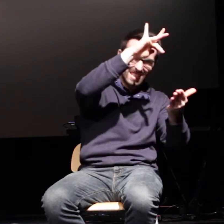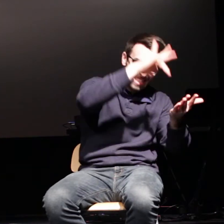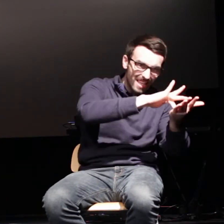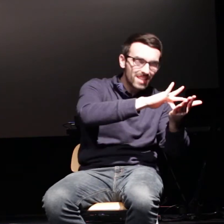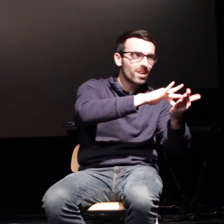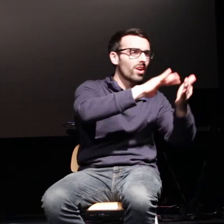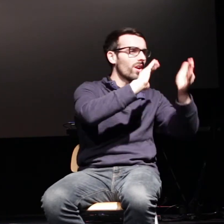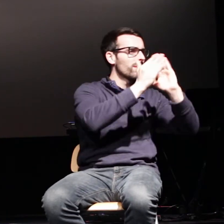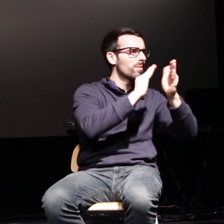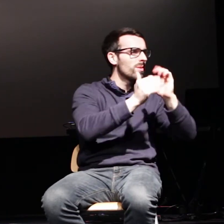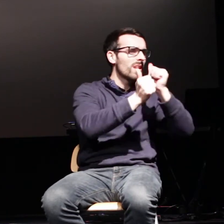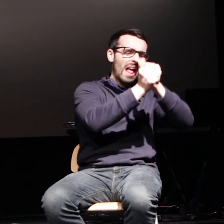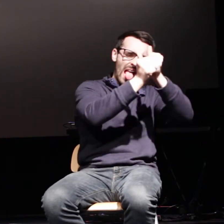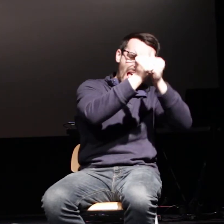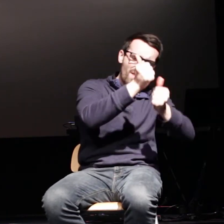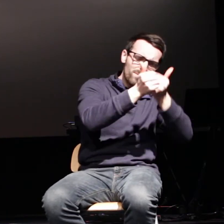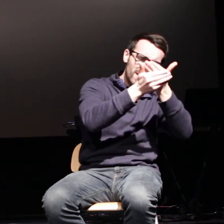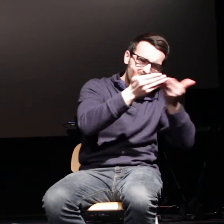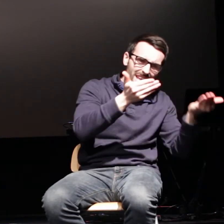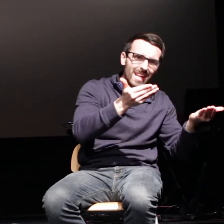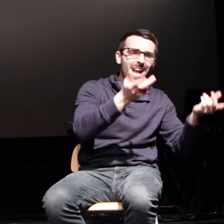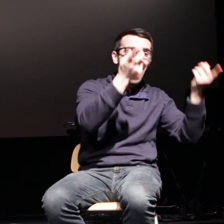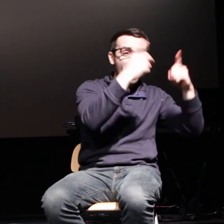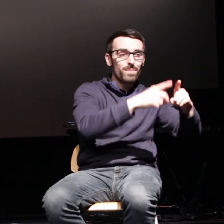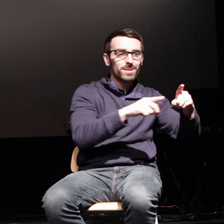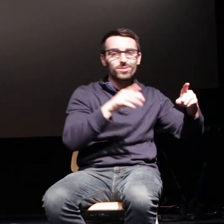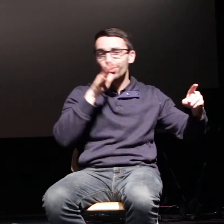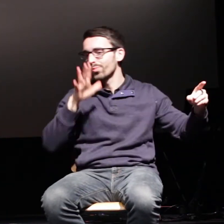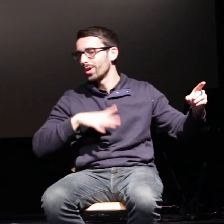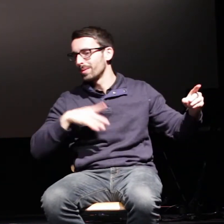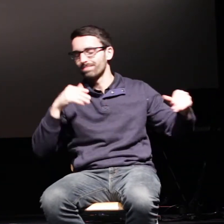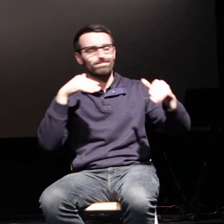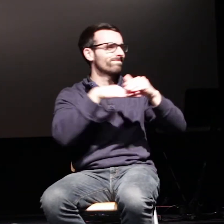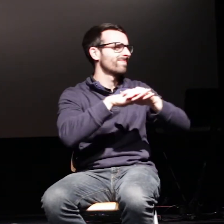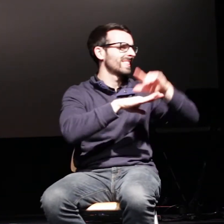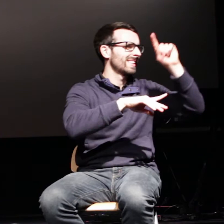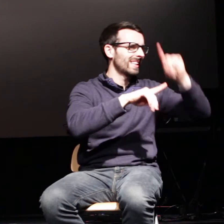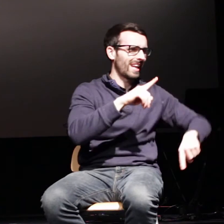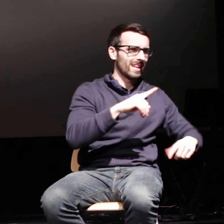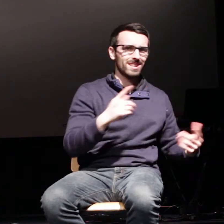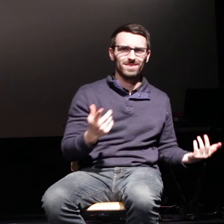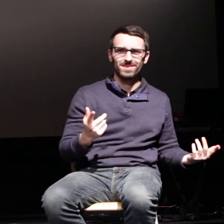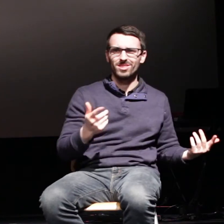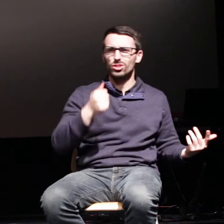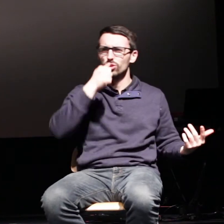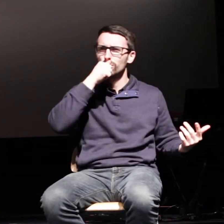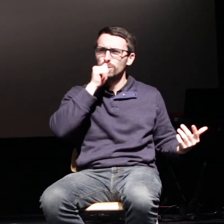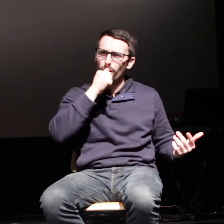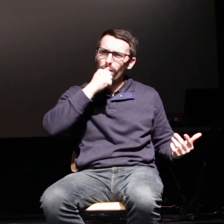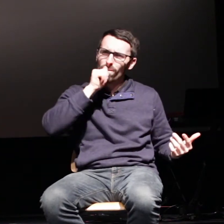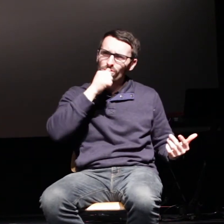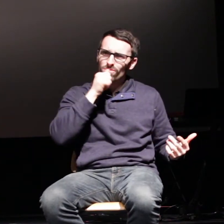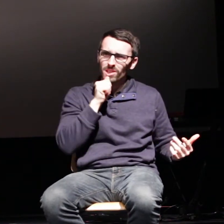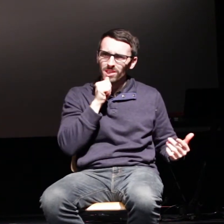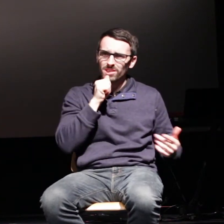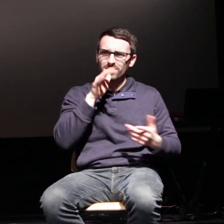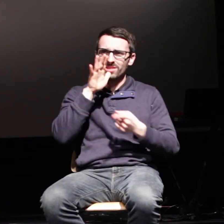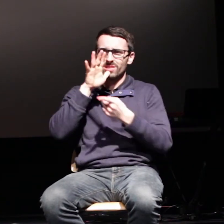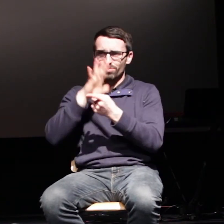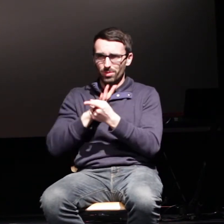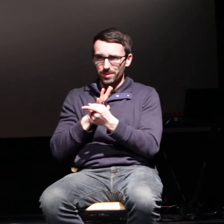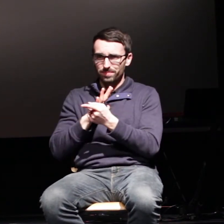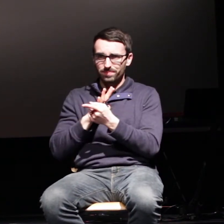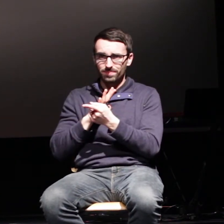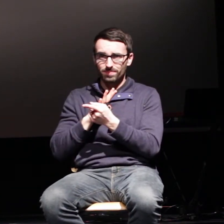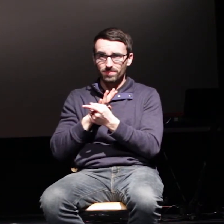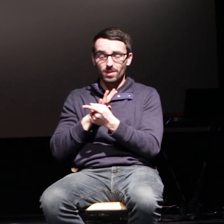where everything happens, and you're not allowed to go in because of this painful. So she's suffering, she's in pain, and yet